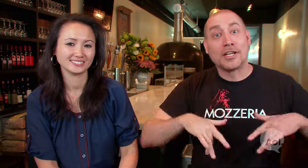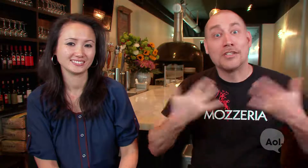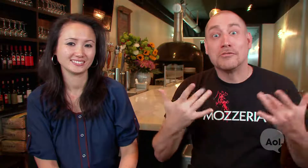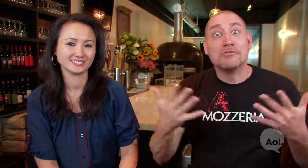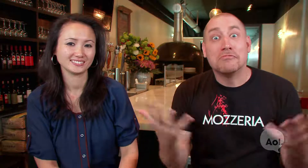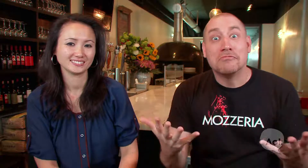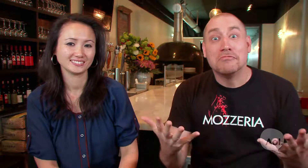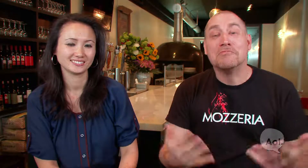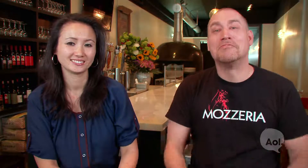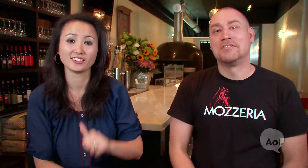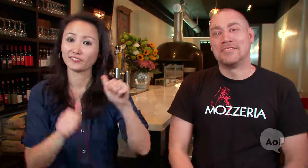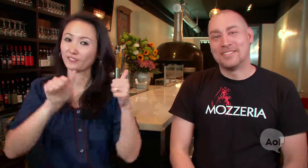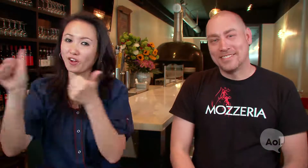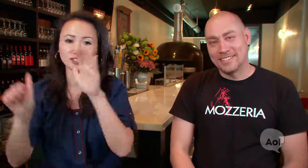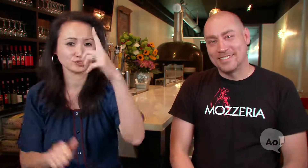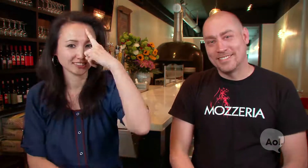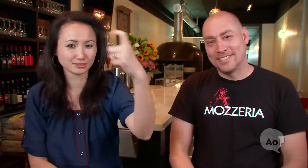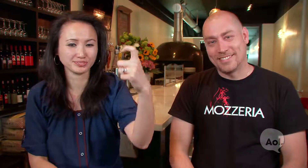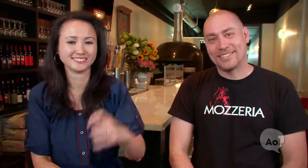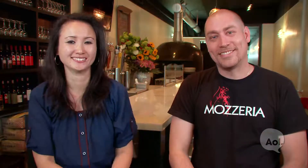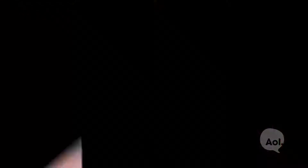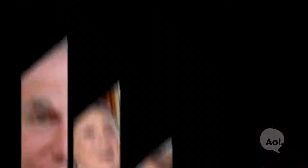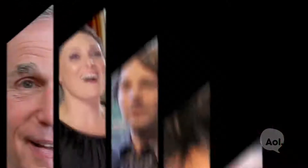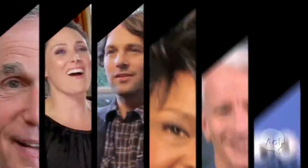And you've got... Following Your Dreams.